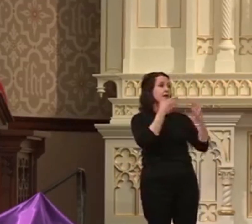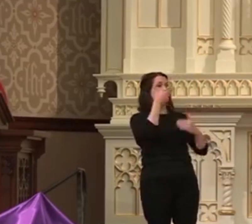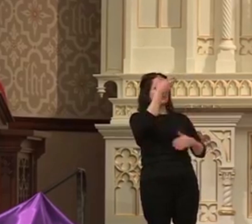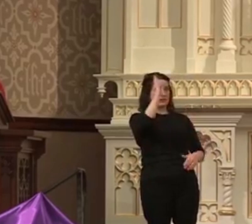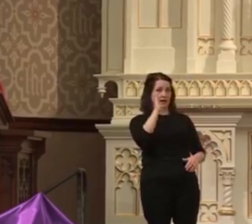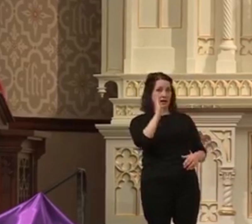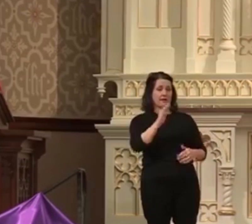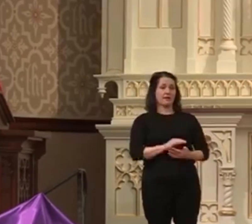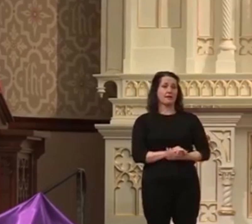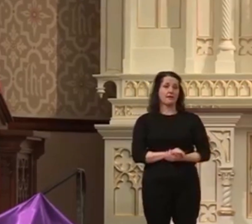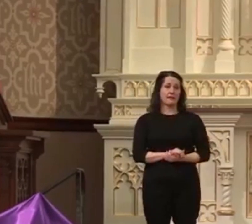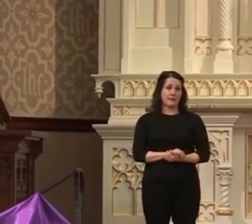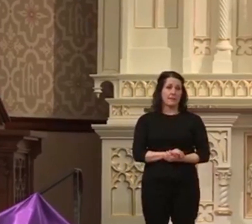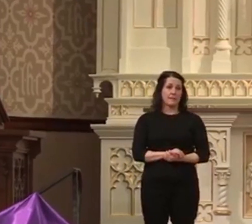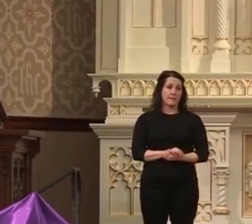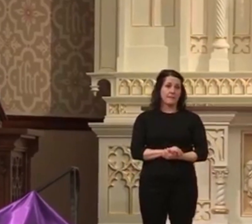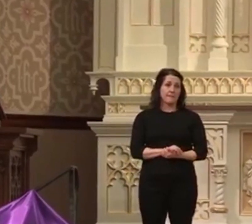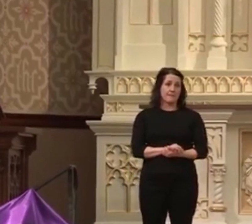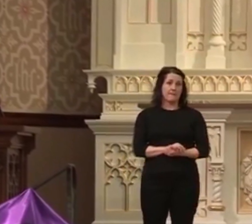Thanks be to God.